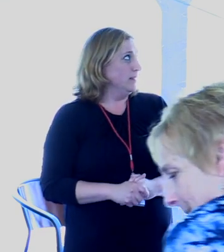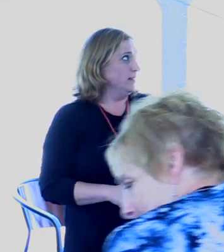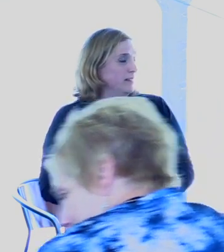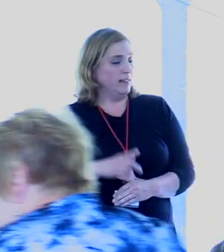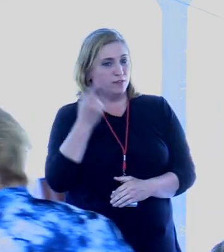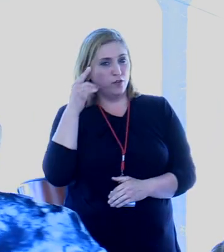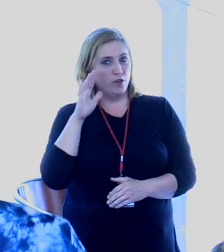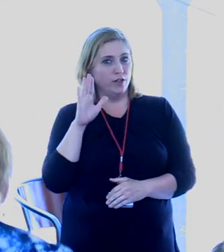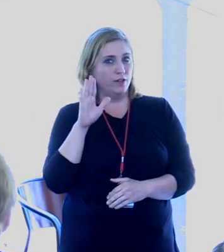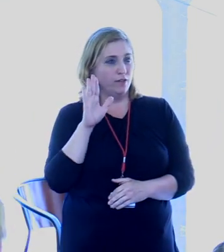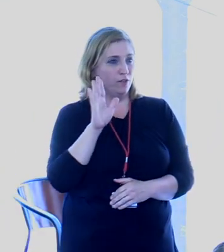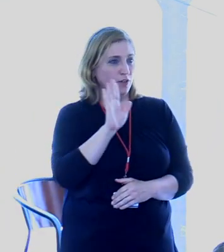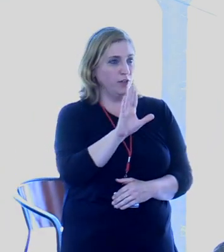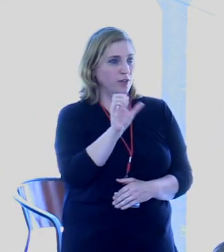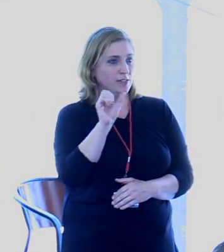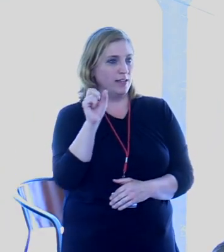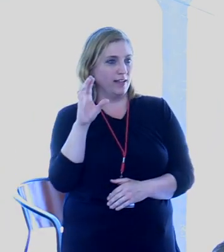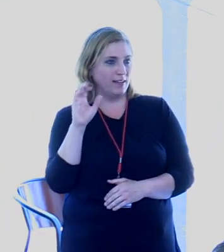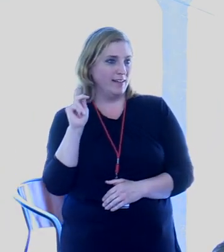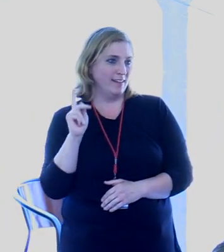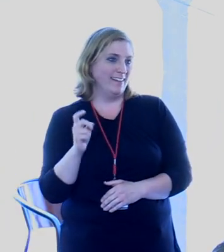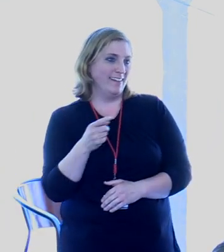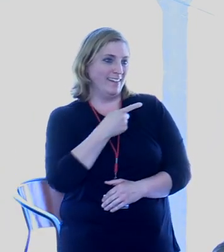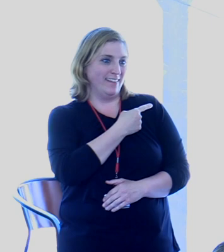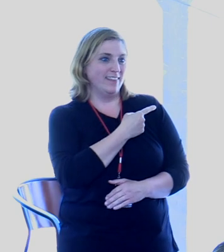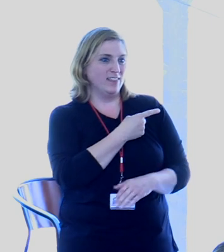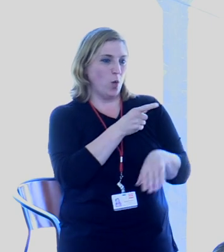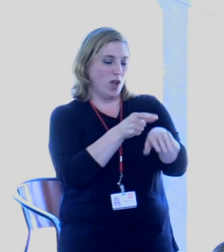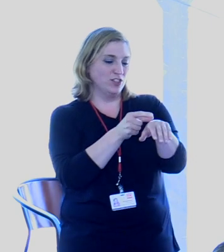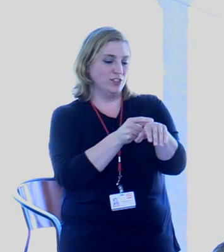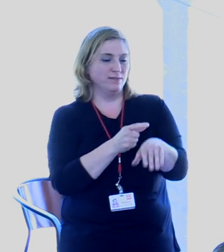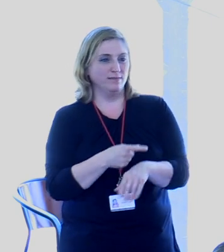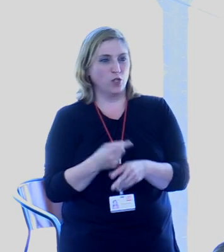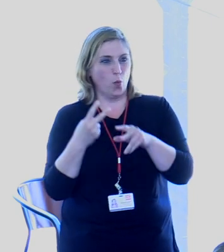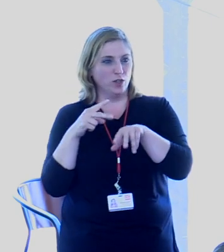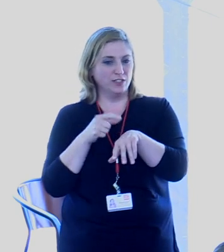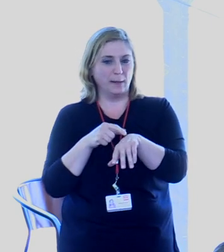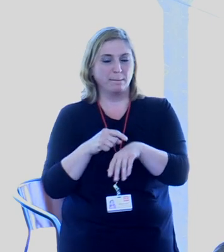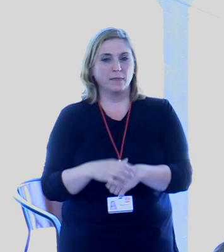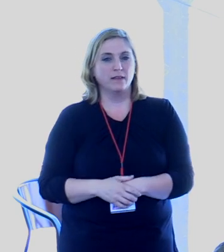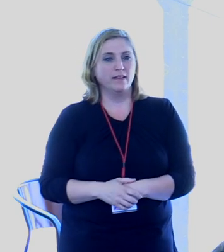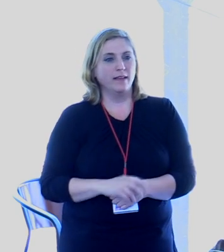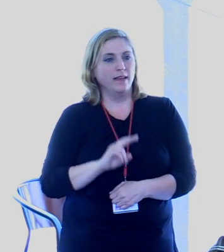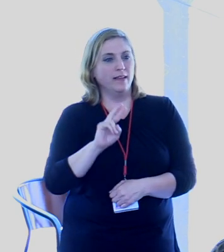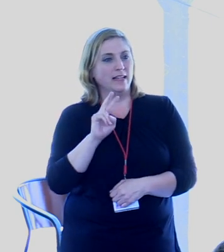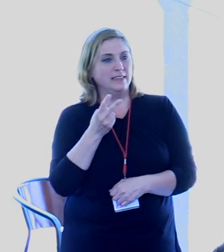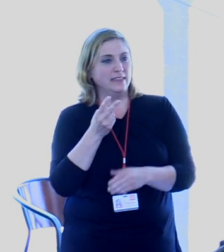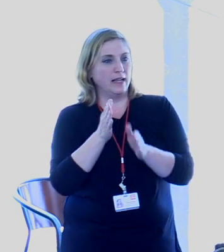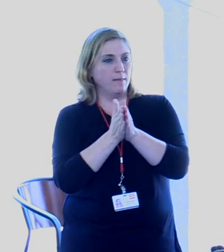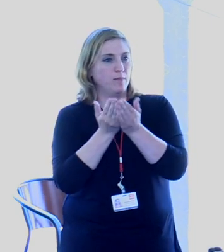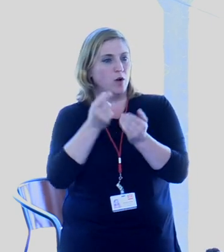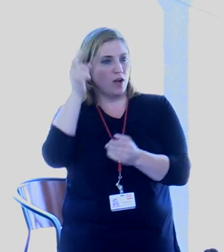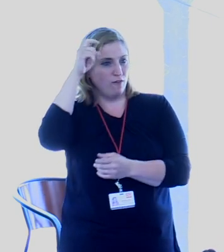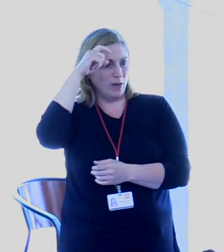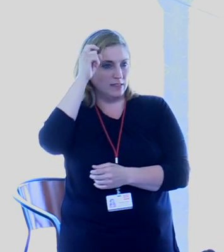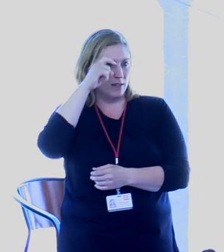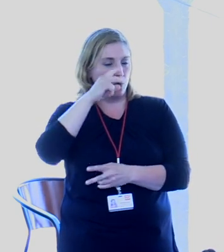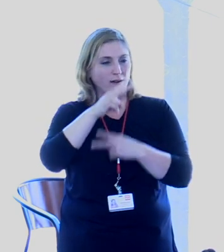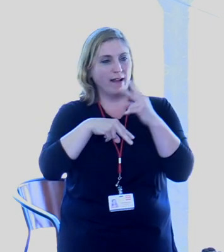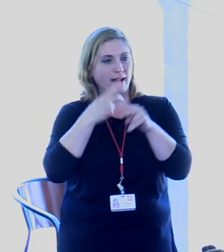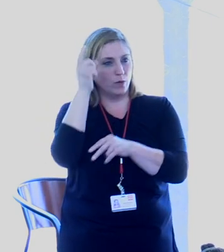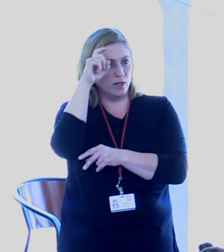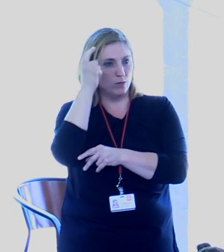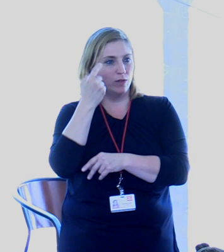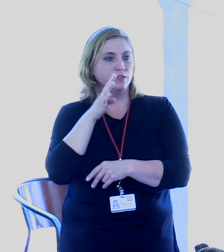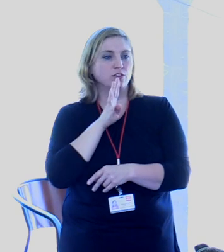Okay, that's for your sake. So the second book of wisdom, or type of wisdom, we're really